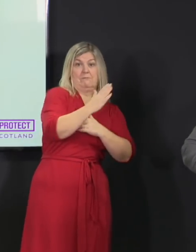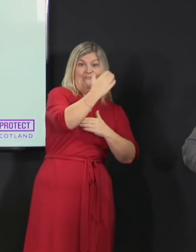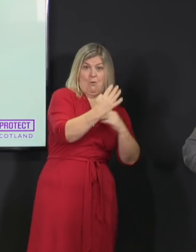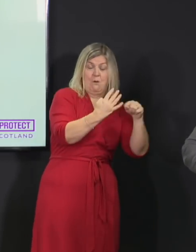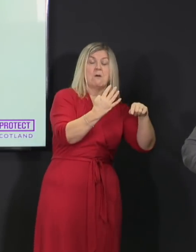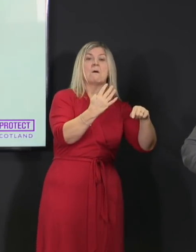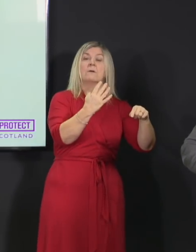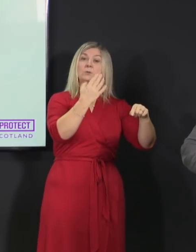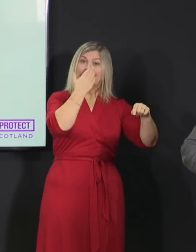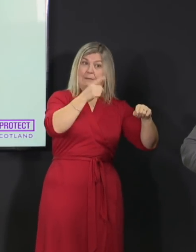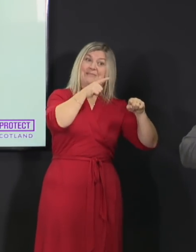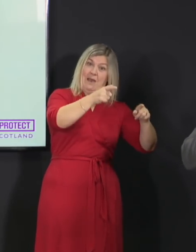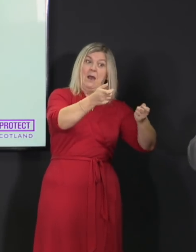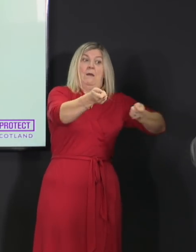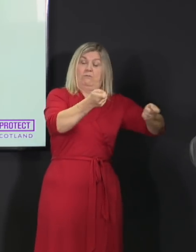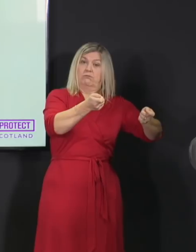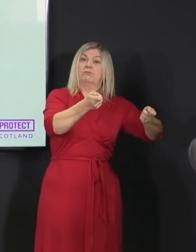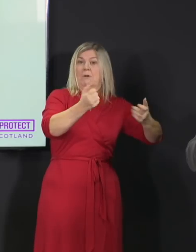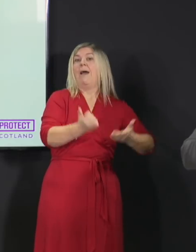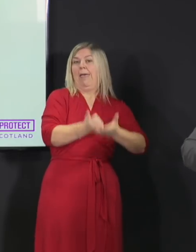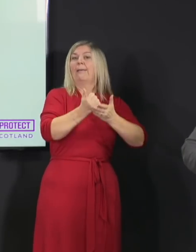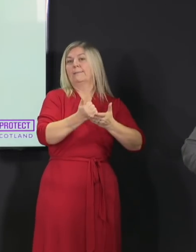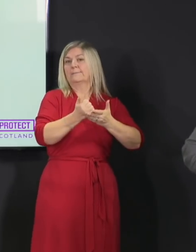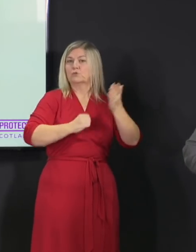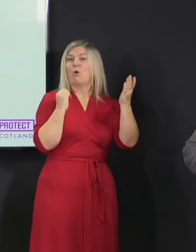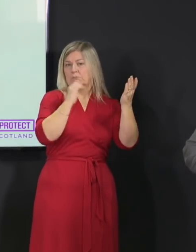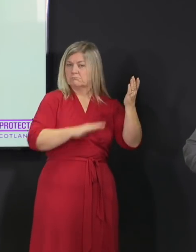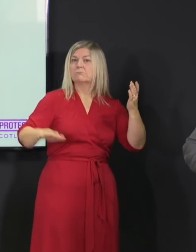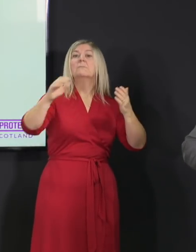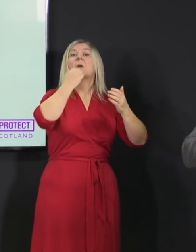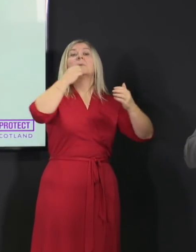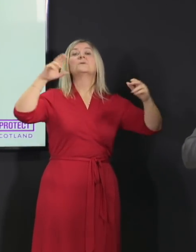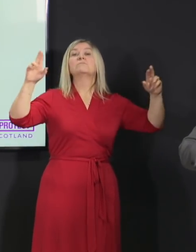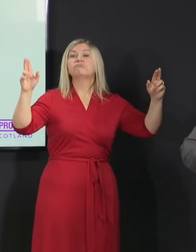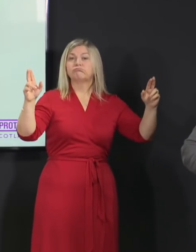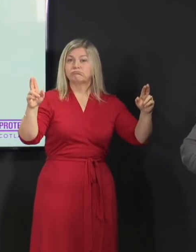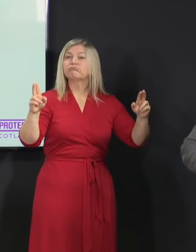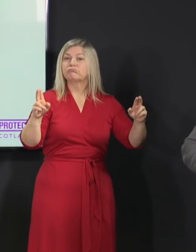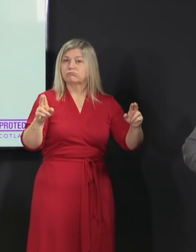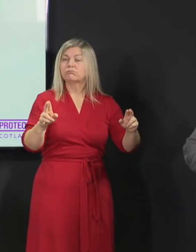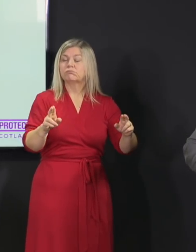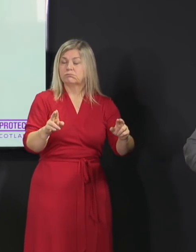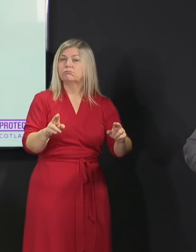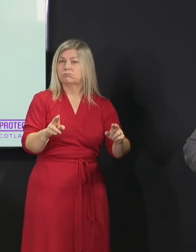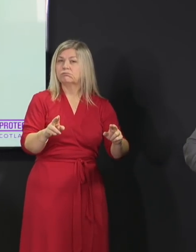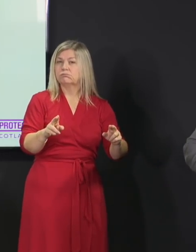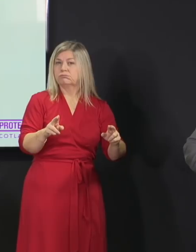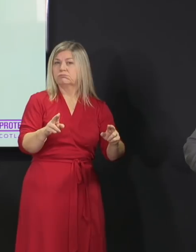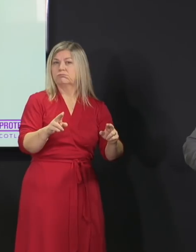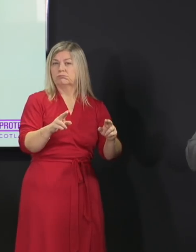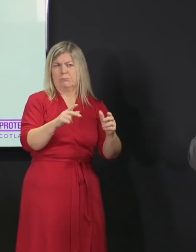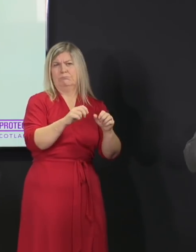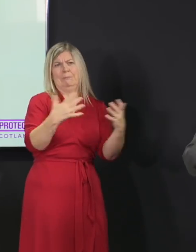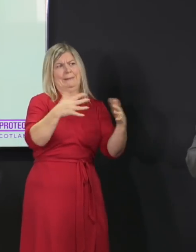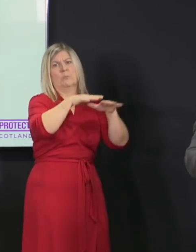off in the kind of larger figures that we were seeing associated with that, driven by those larger groups of population as